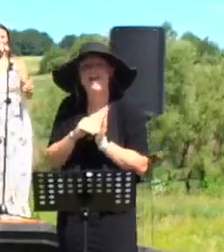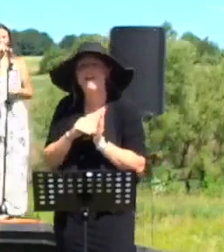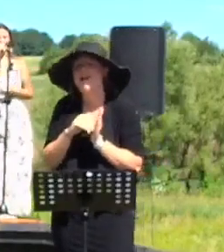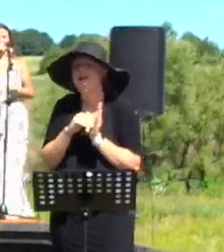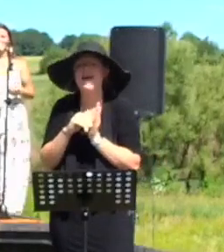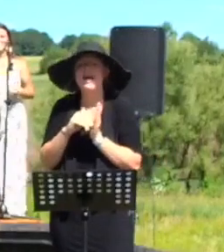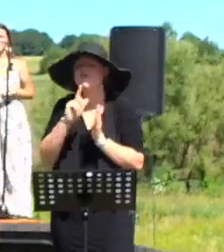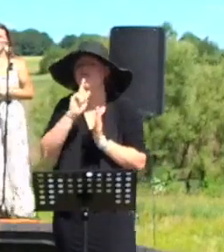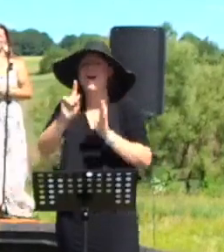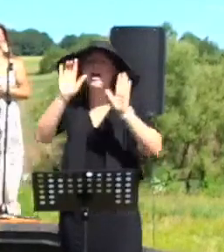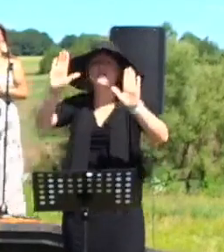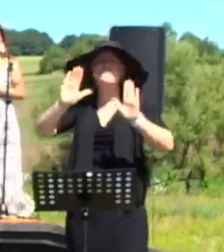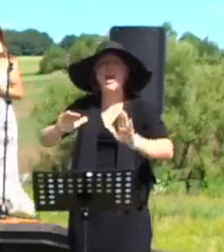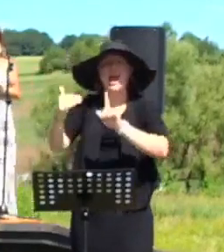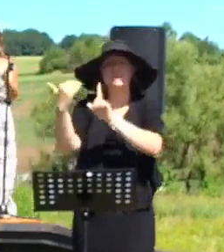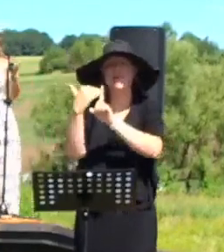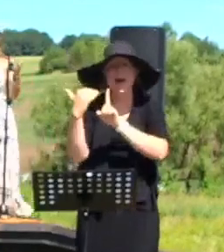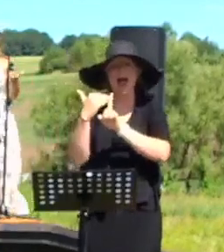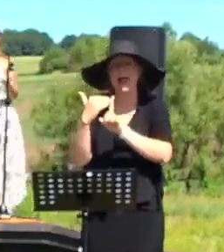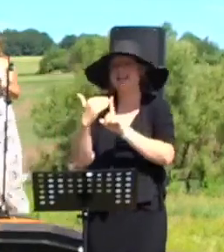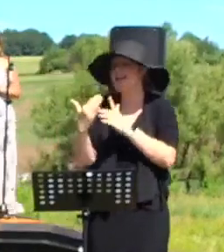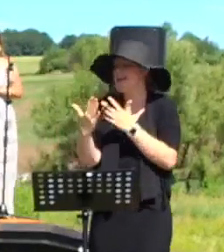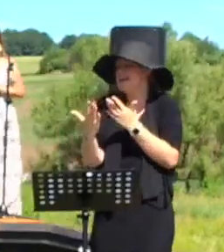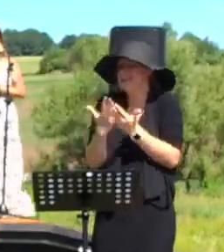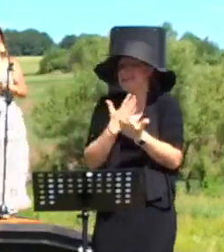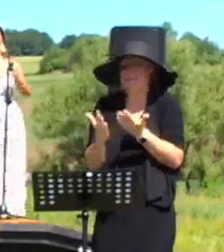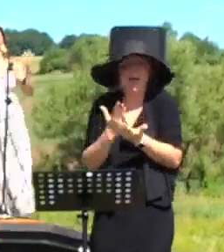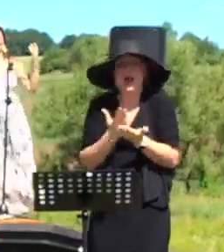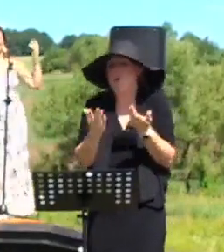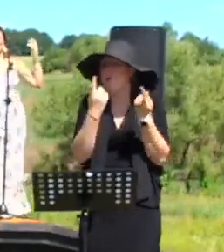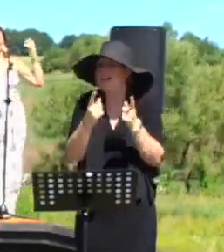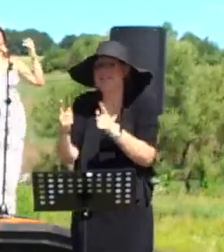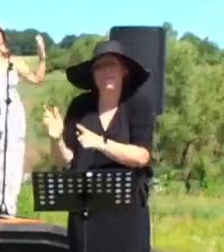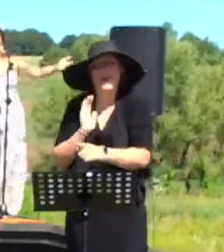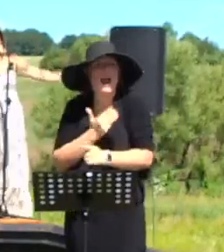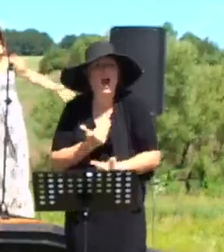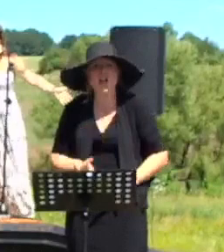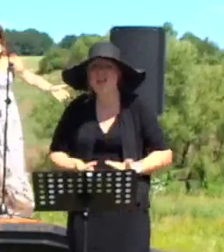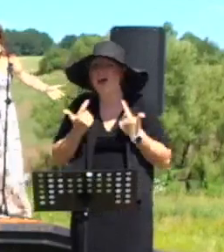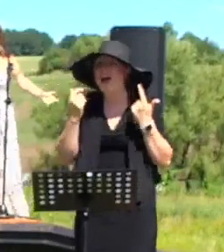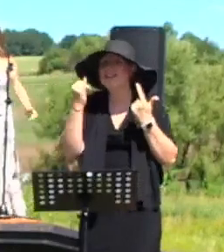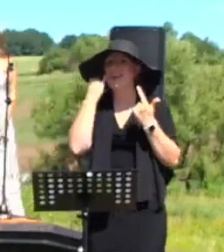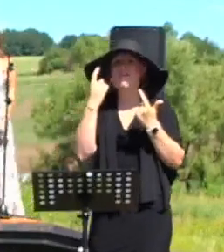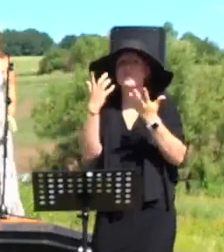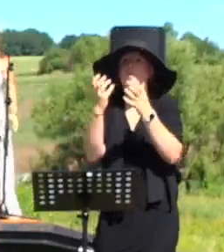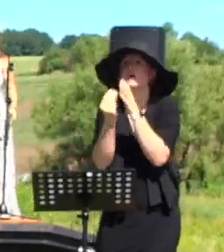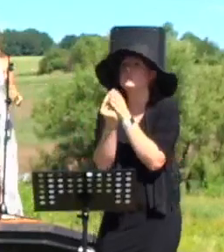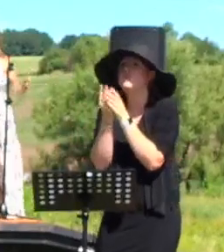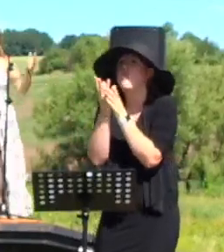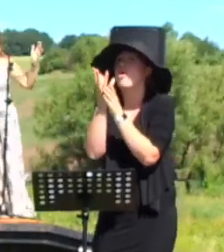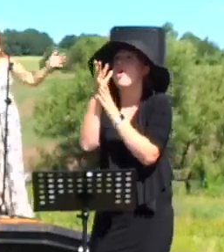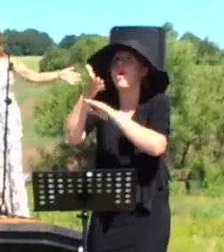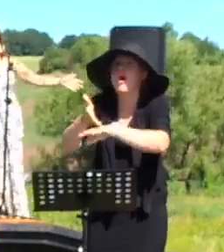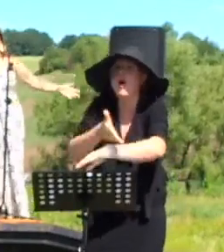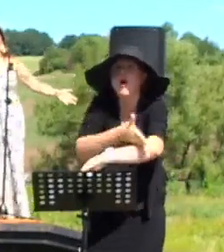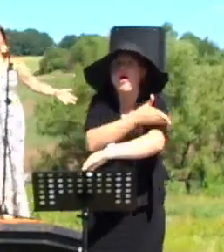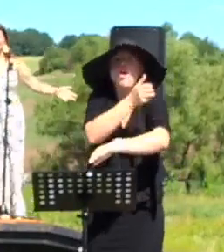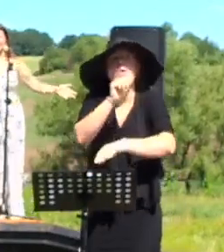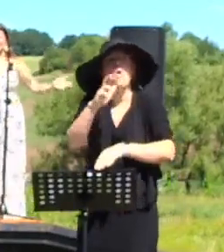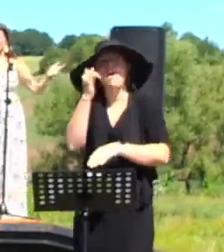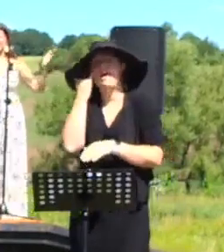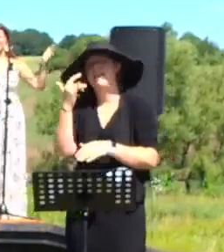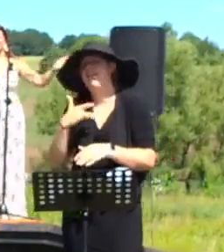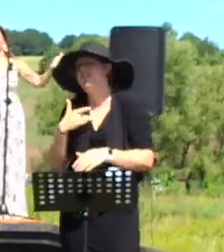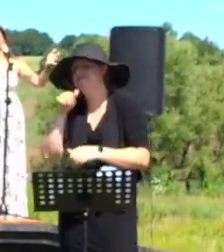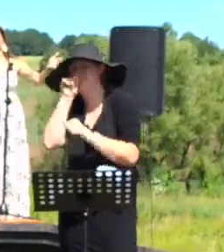such a great reminder that no matter where we're at, whether we're striving to grow with him or if we're just down in the valley